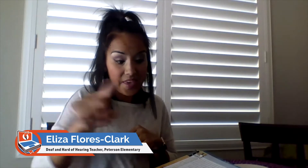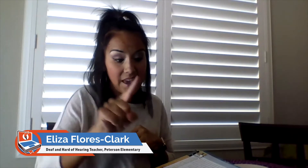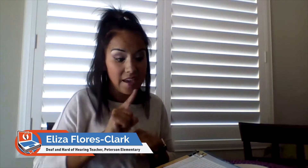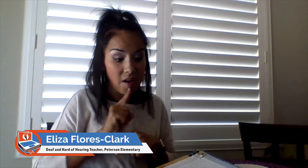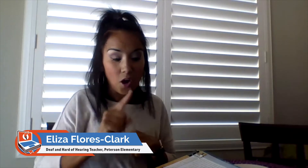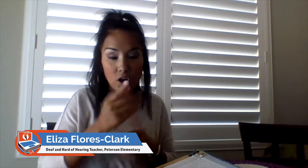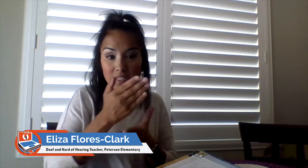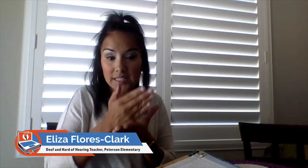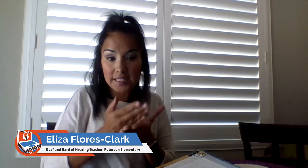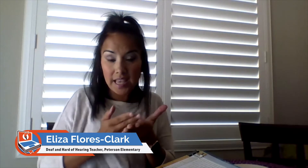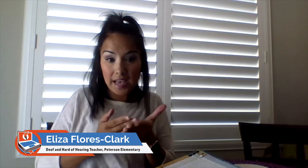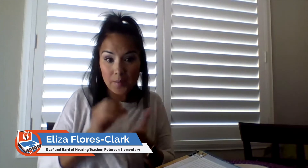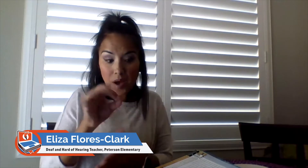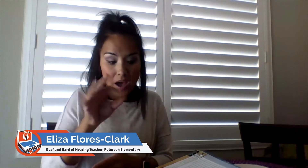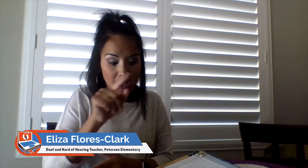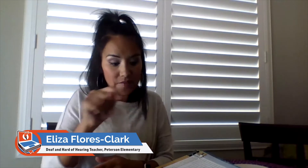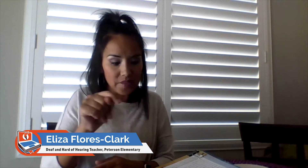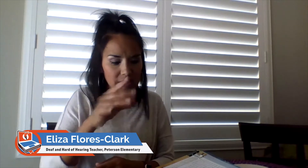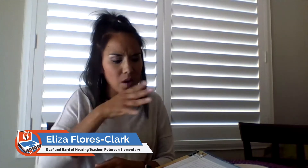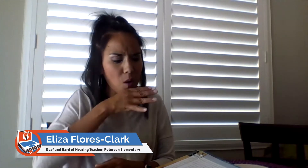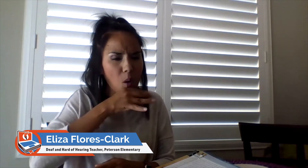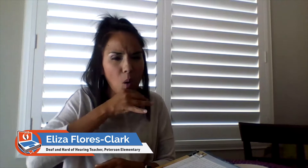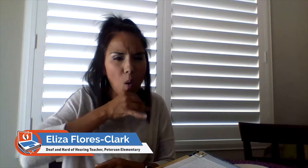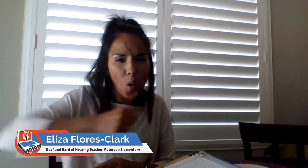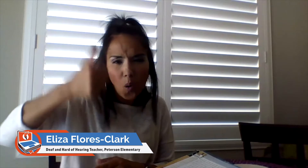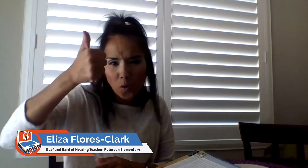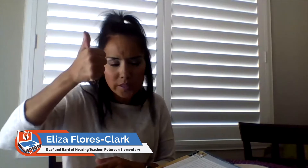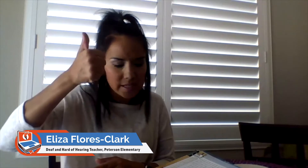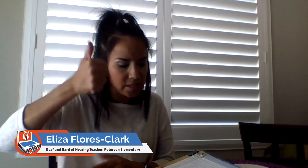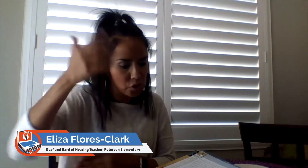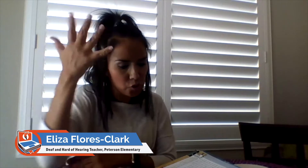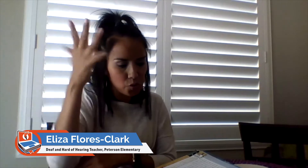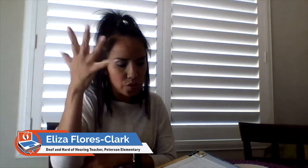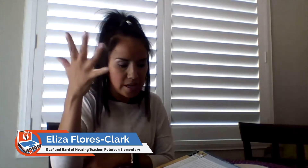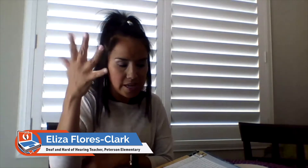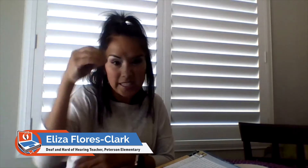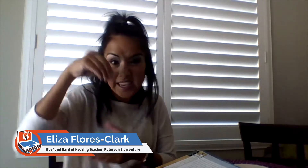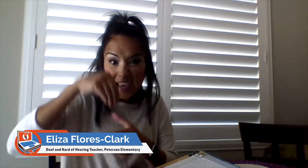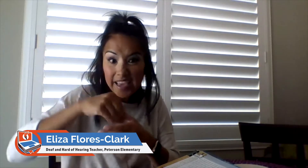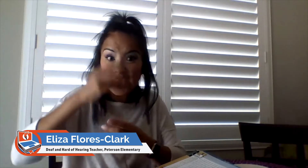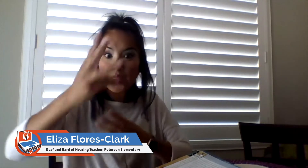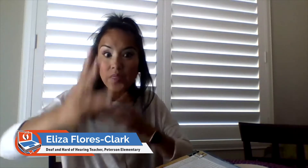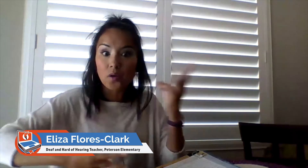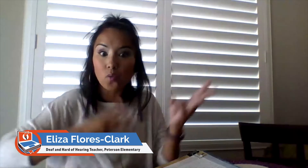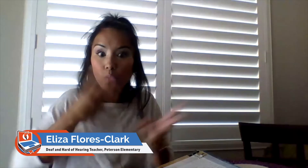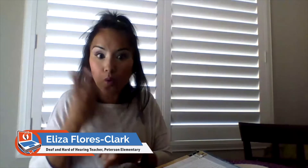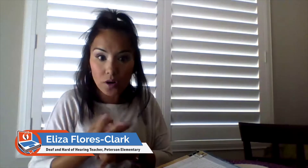They are some of the oldest trees in the